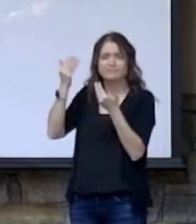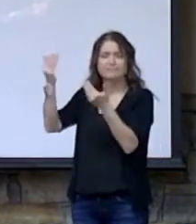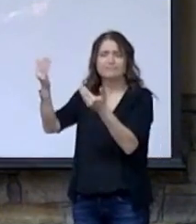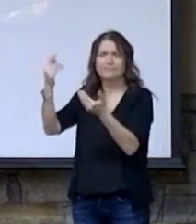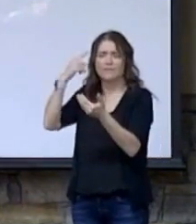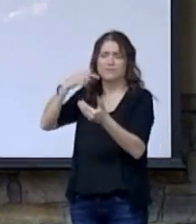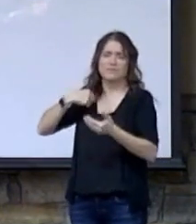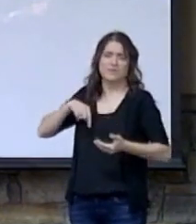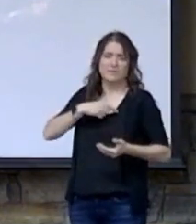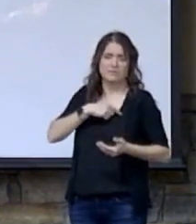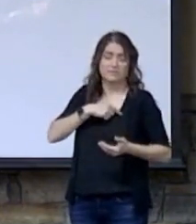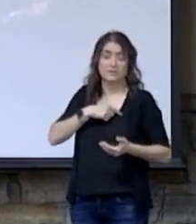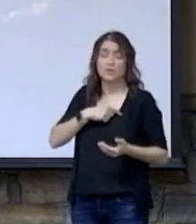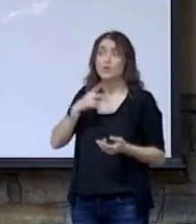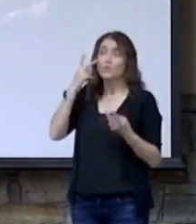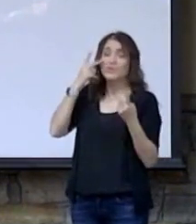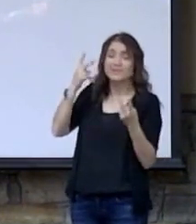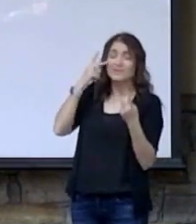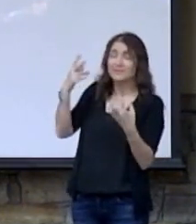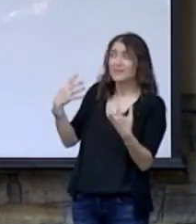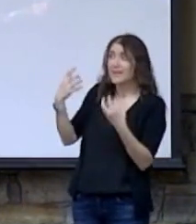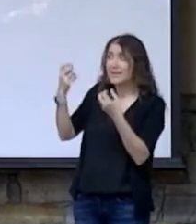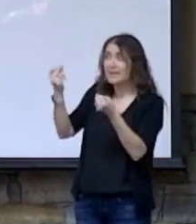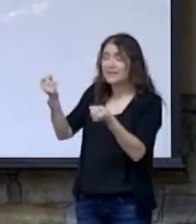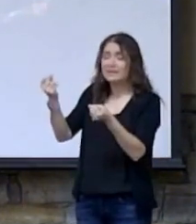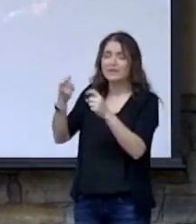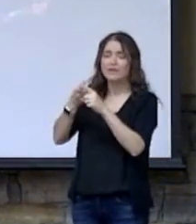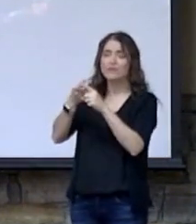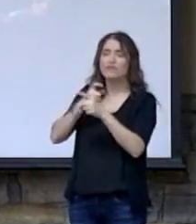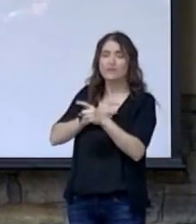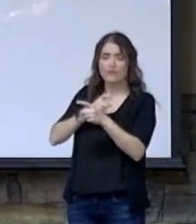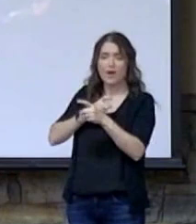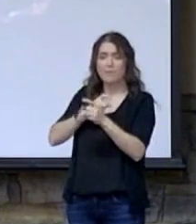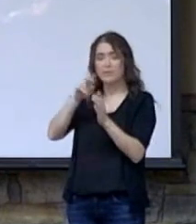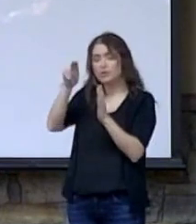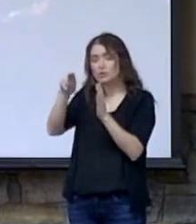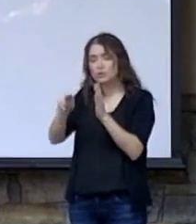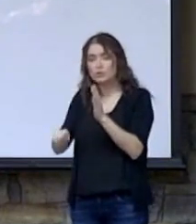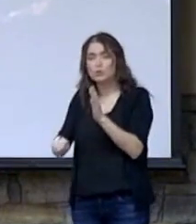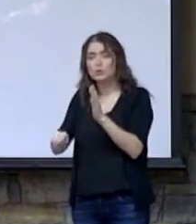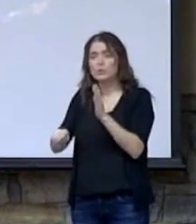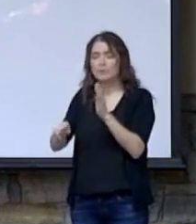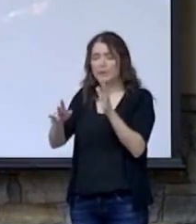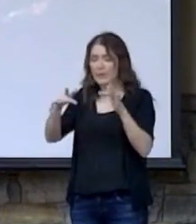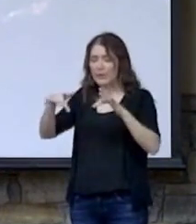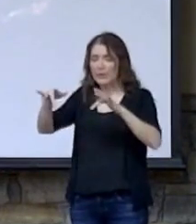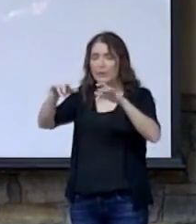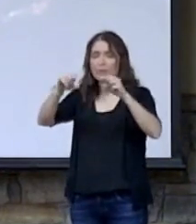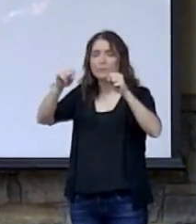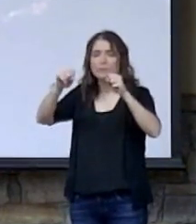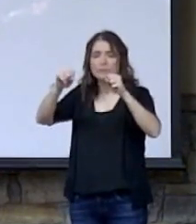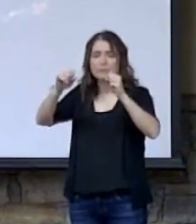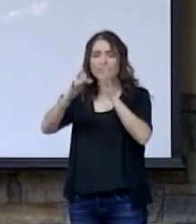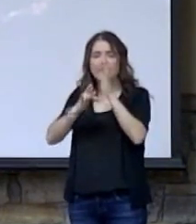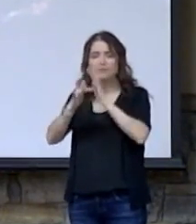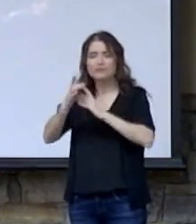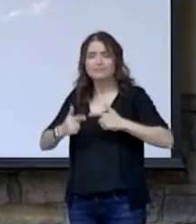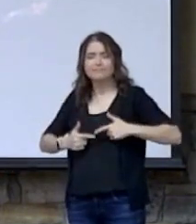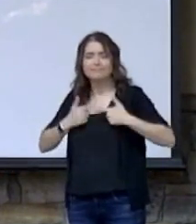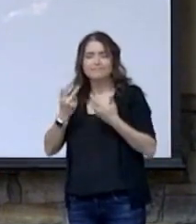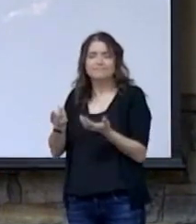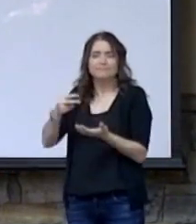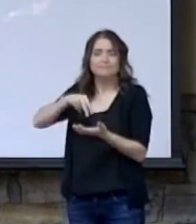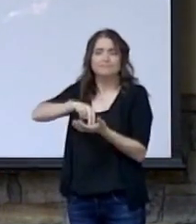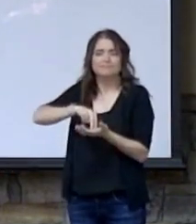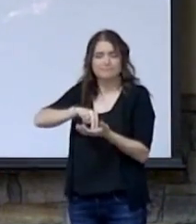behalf. We see the healing that results from that tomb being empty and the resurrection. We see